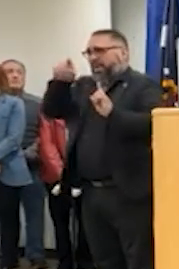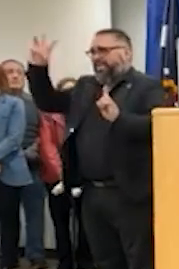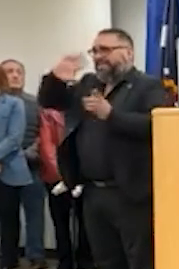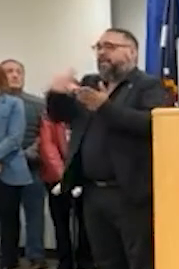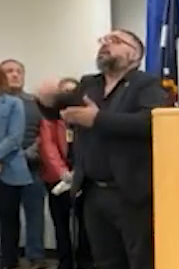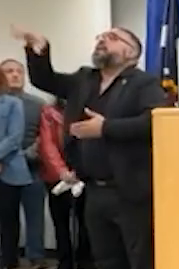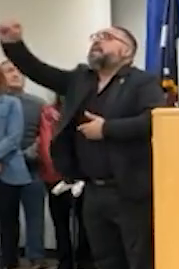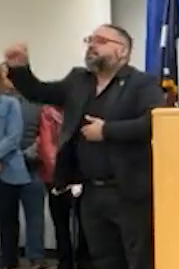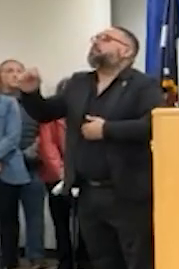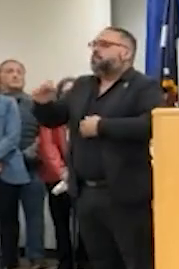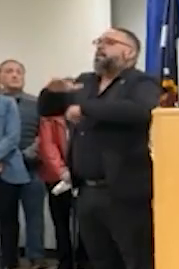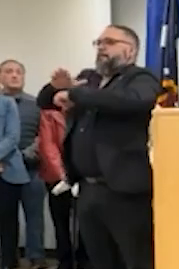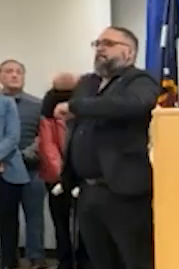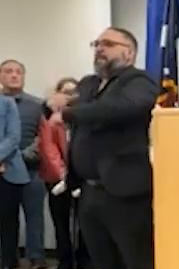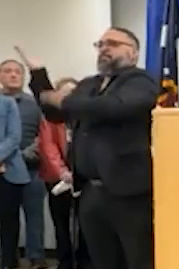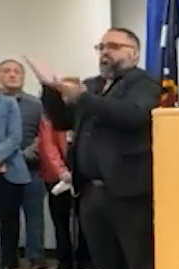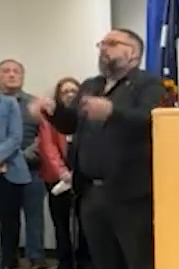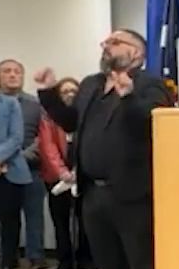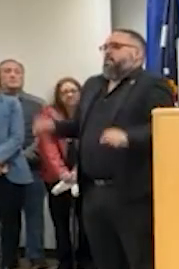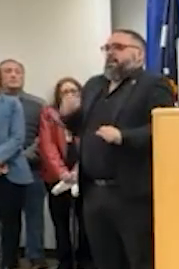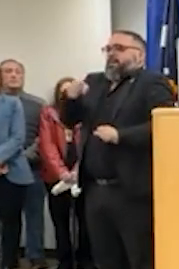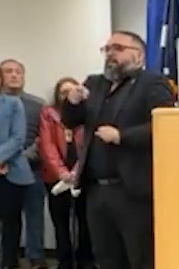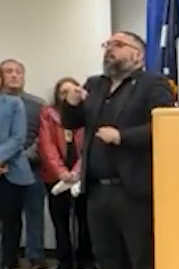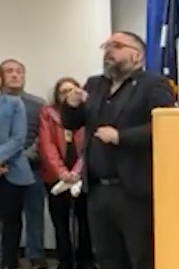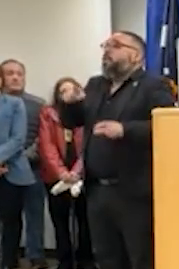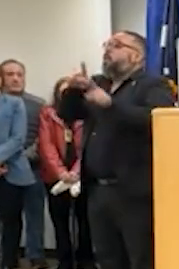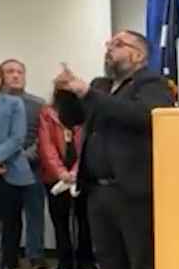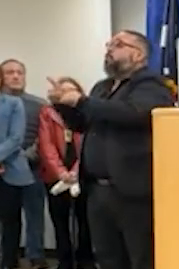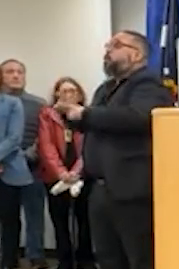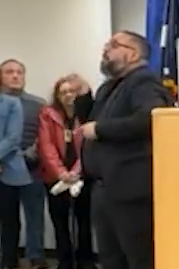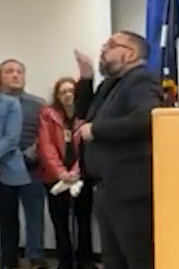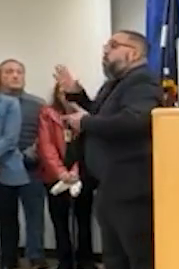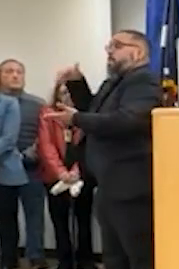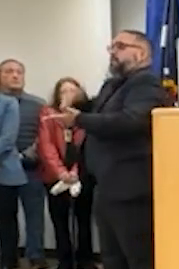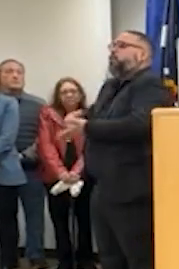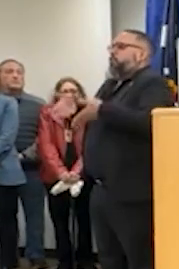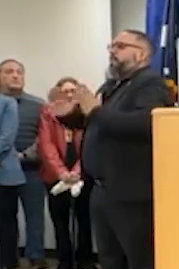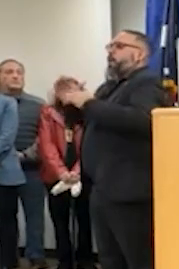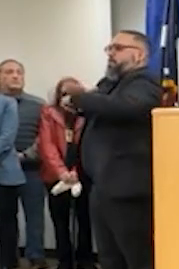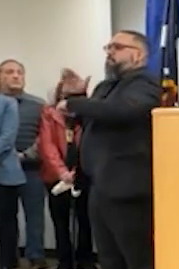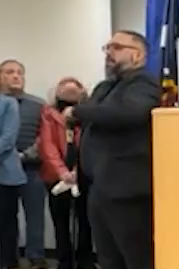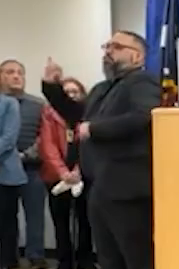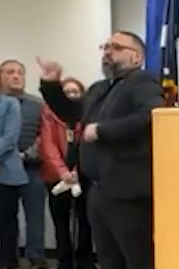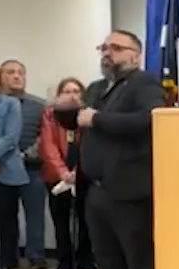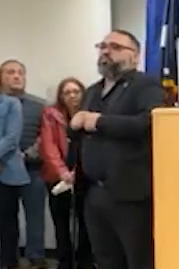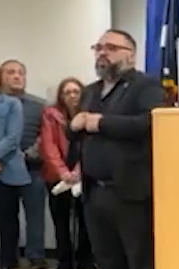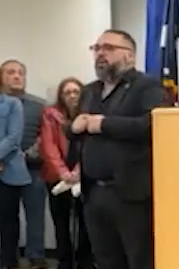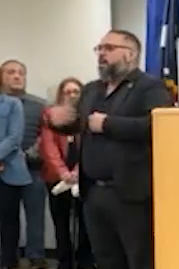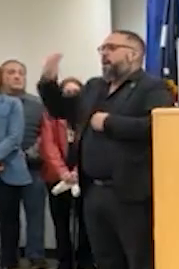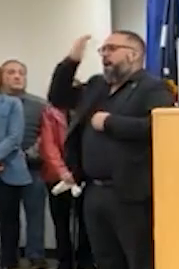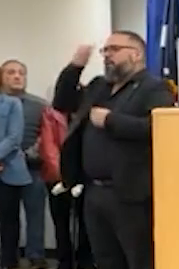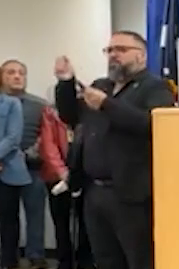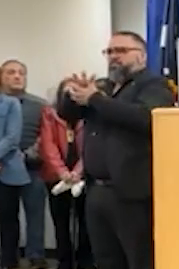Thank you for asking that. Pets are allowed at the Resilience Center. They're also allowed at the Warming Center. I think we also do have several dozen